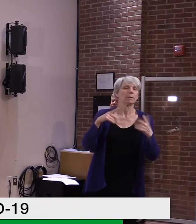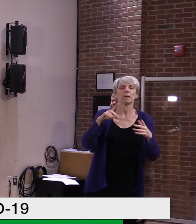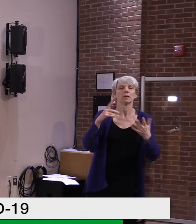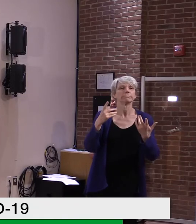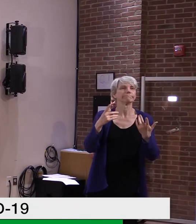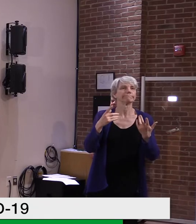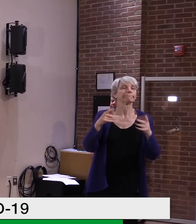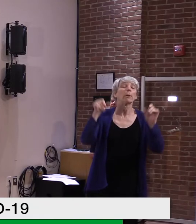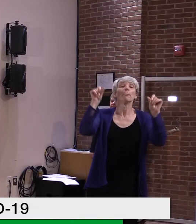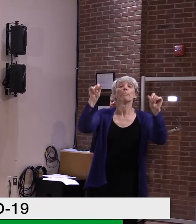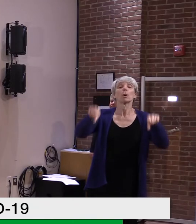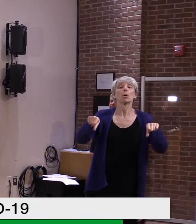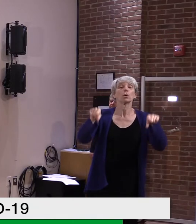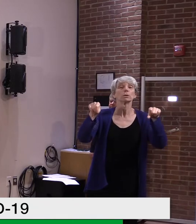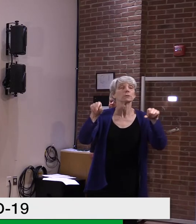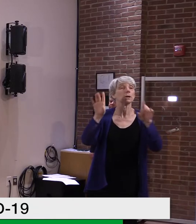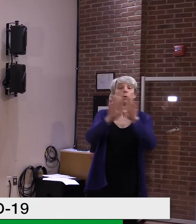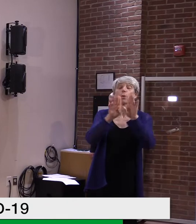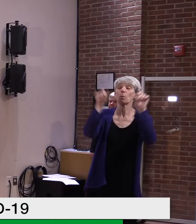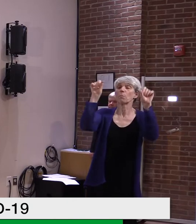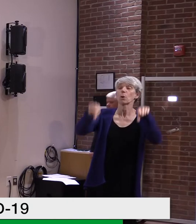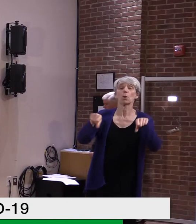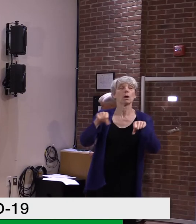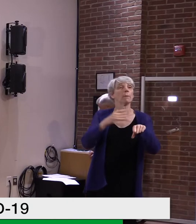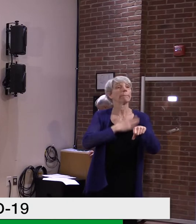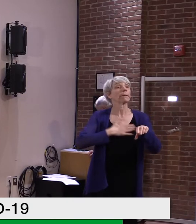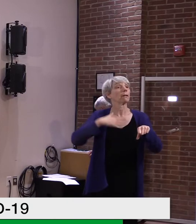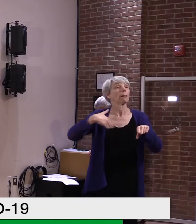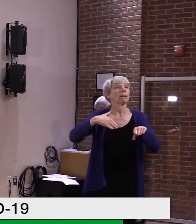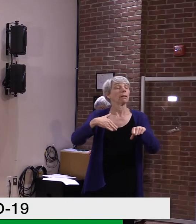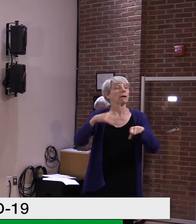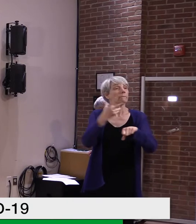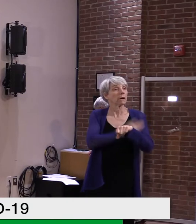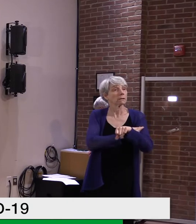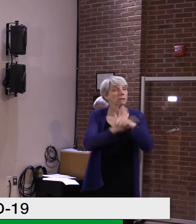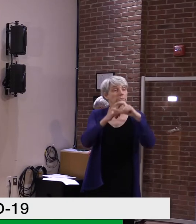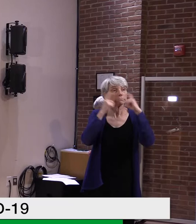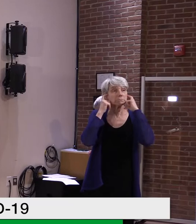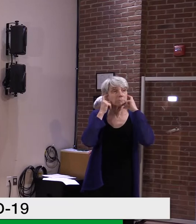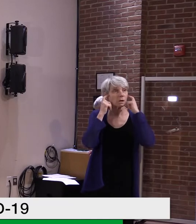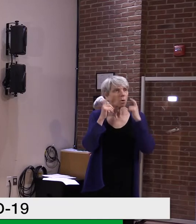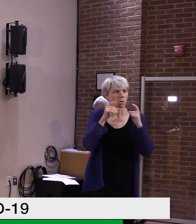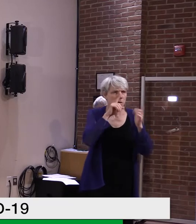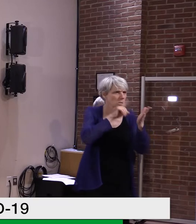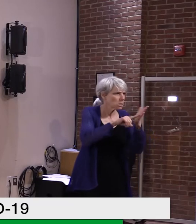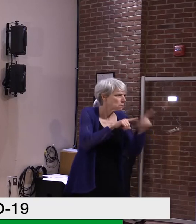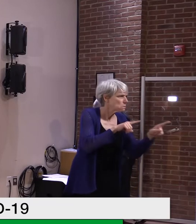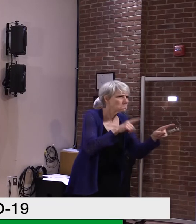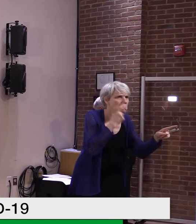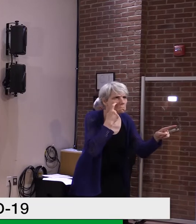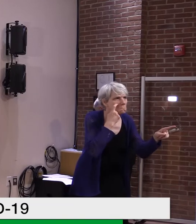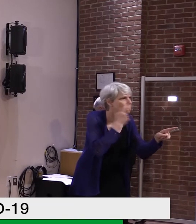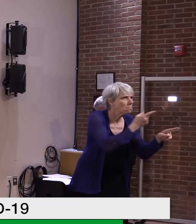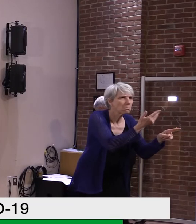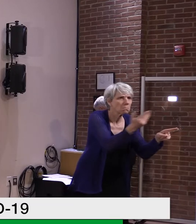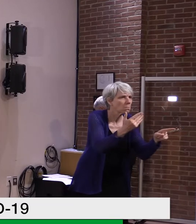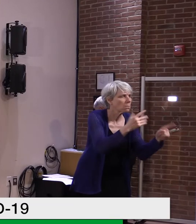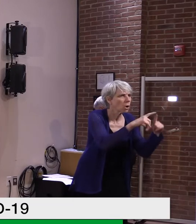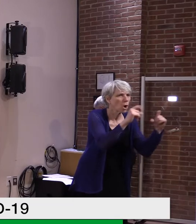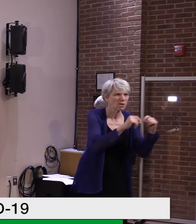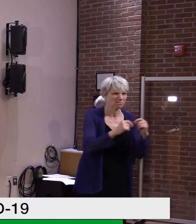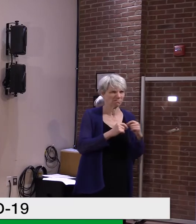the school board meeting room door, or do they actually have to try to enforce unvaccinated people